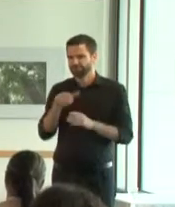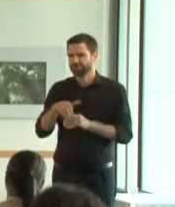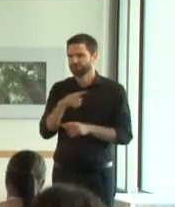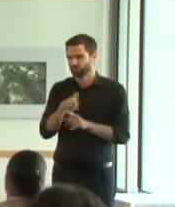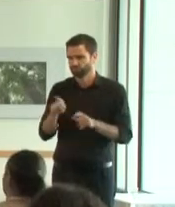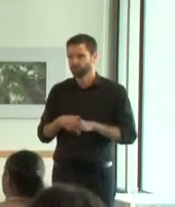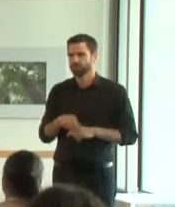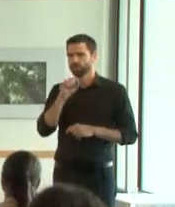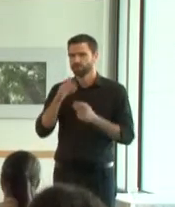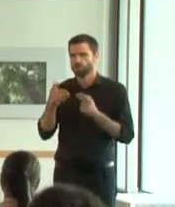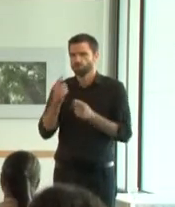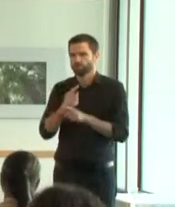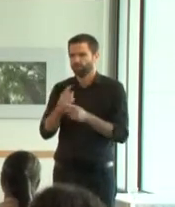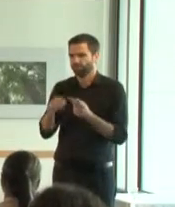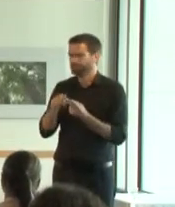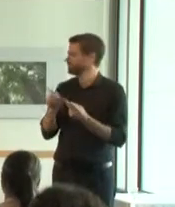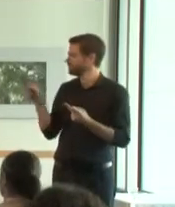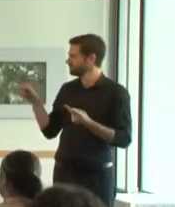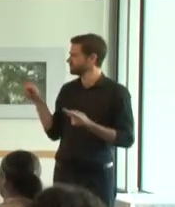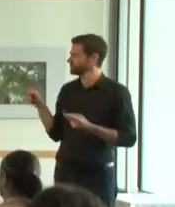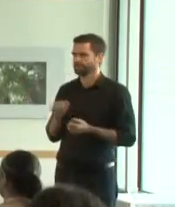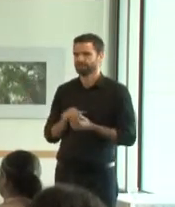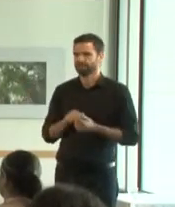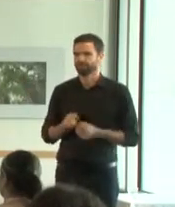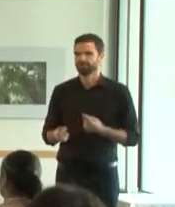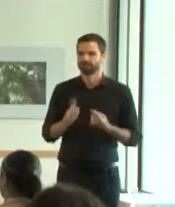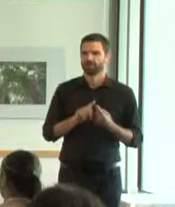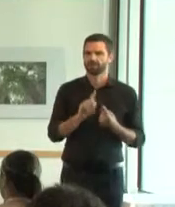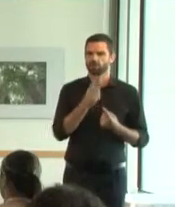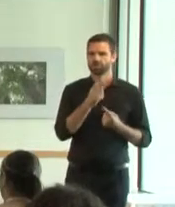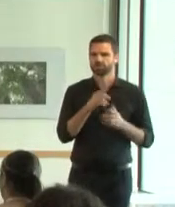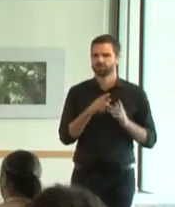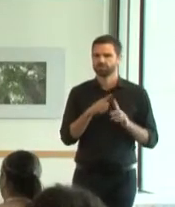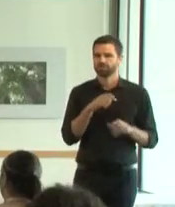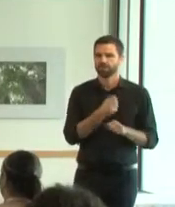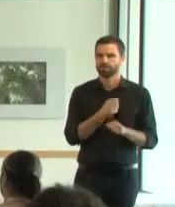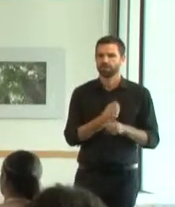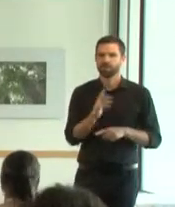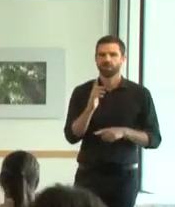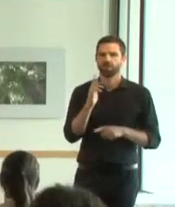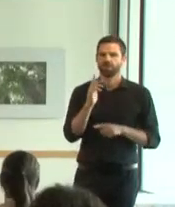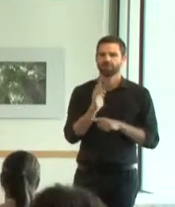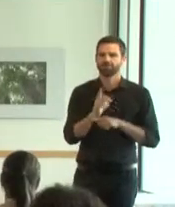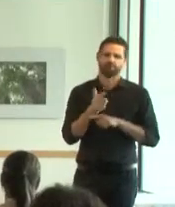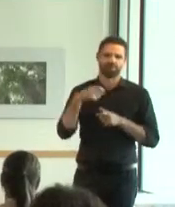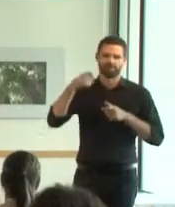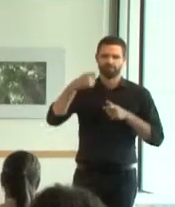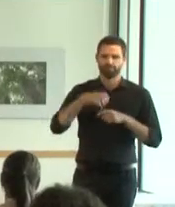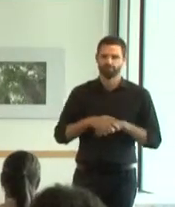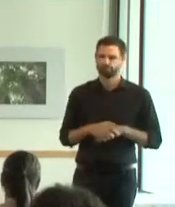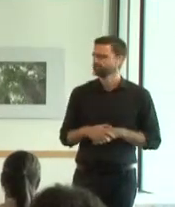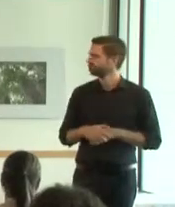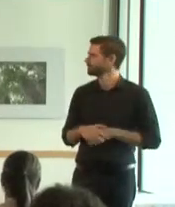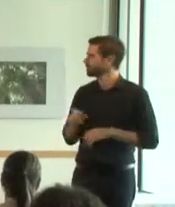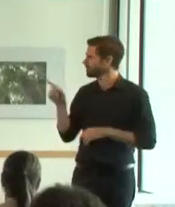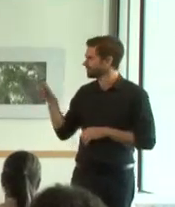labour on that one a little bit longer. So the first example about film, okay? We've had the